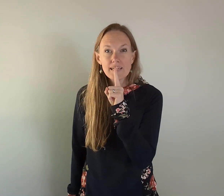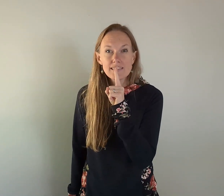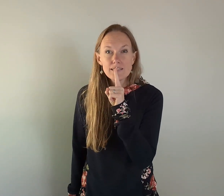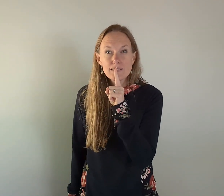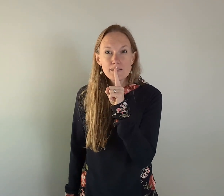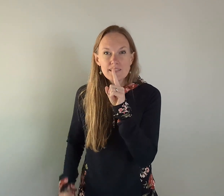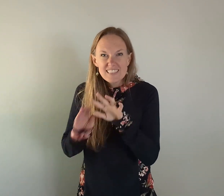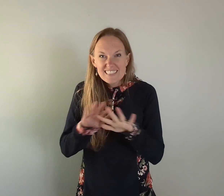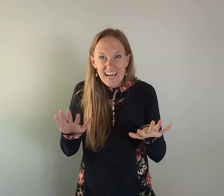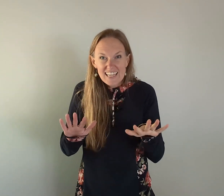okay?